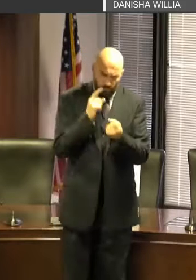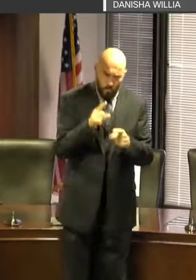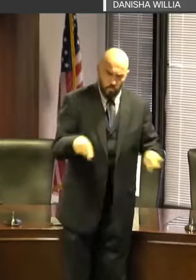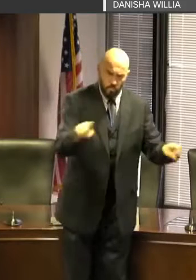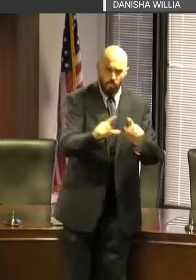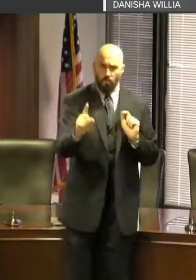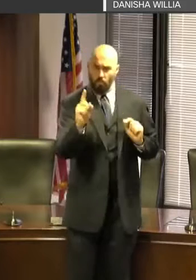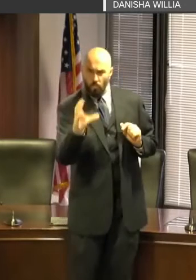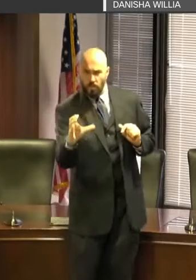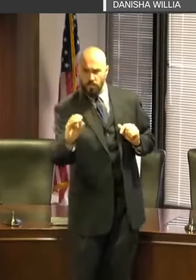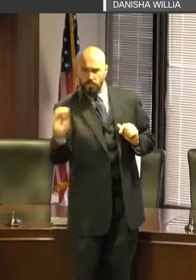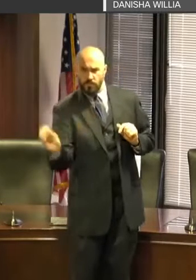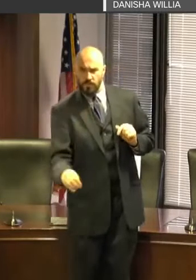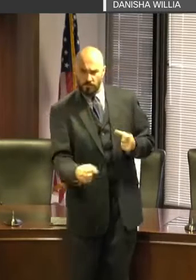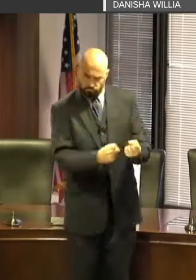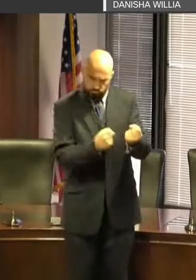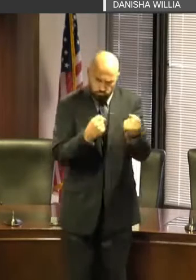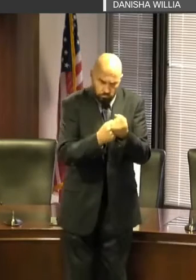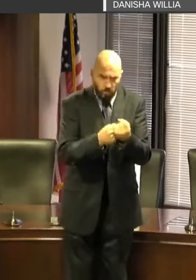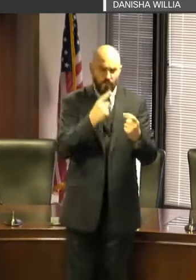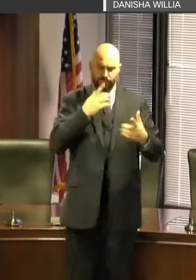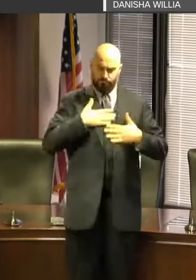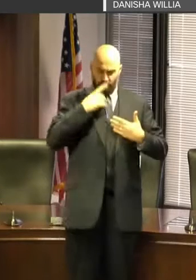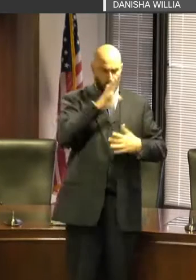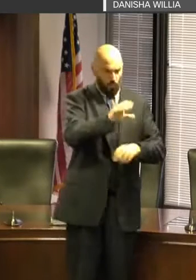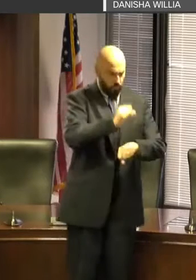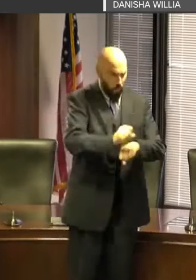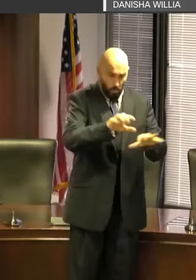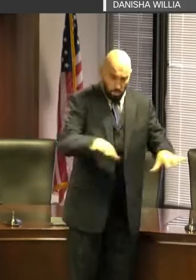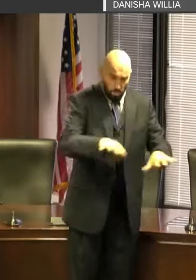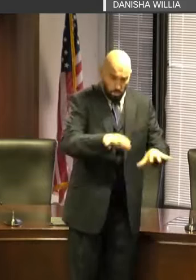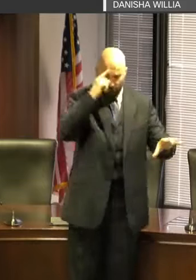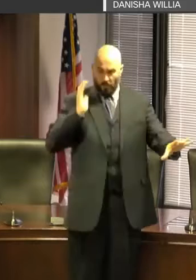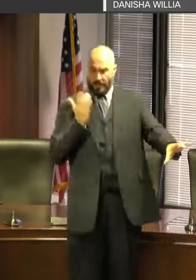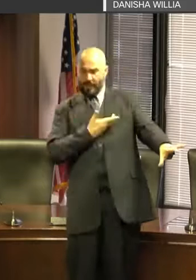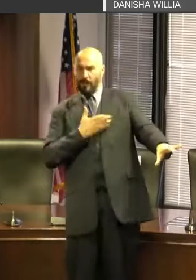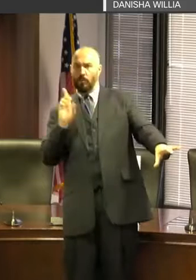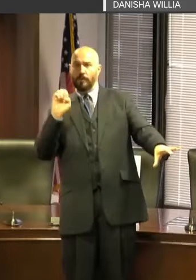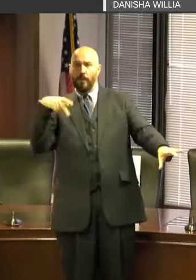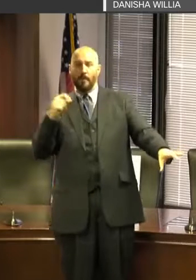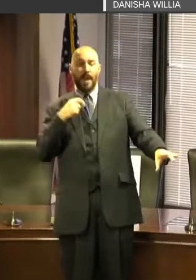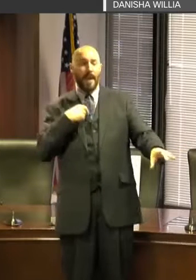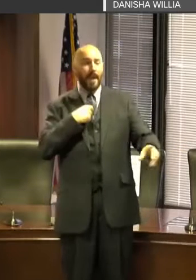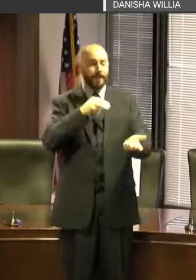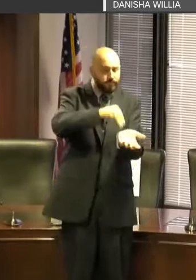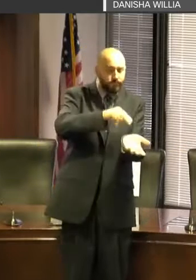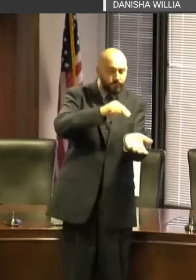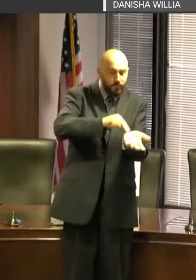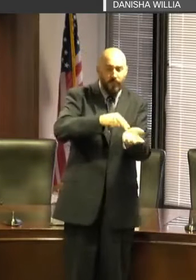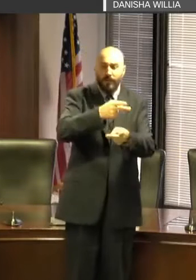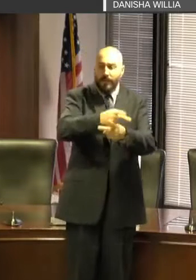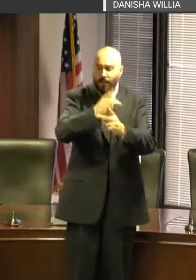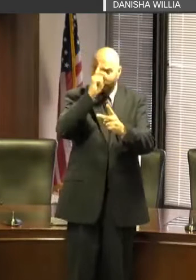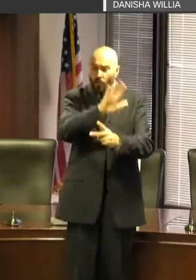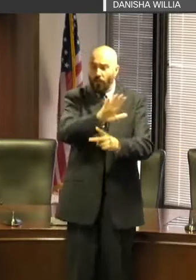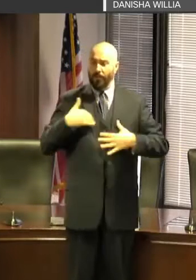on behalf of the department and to provide easy access to health care for people around the state.